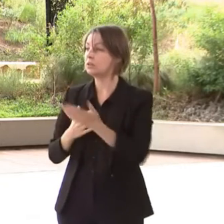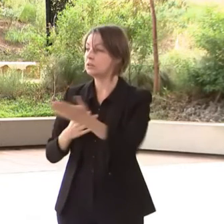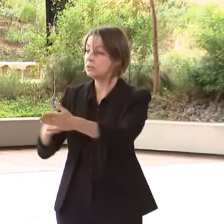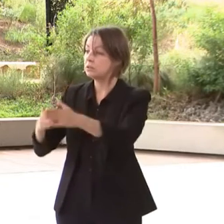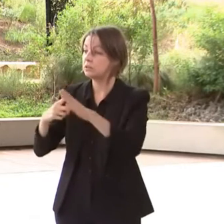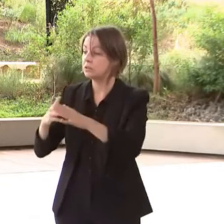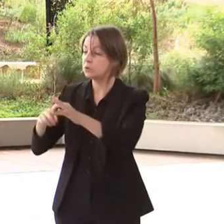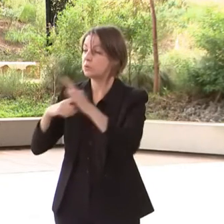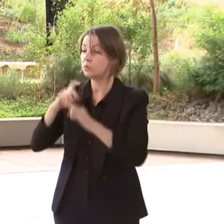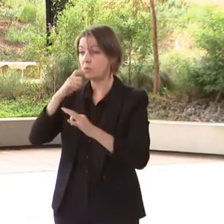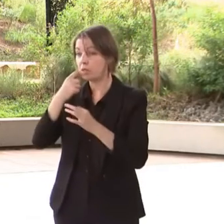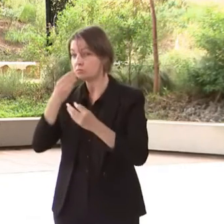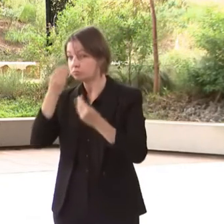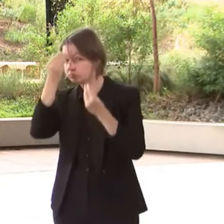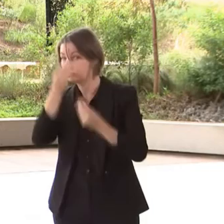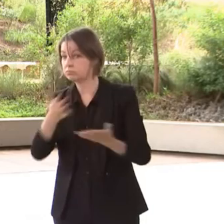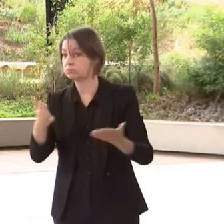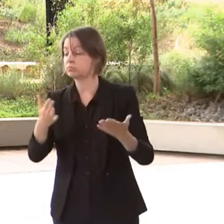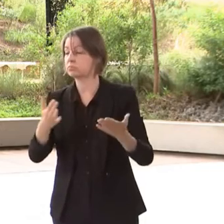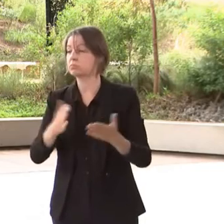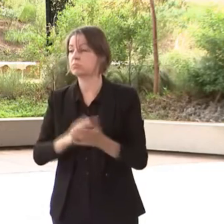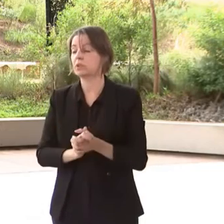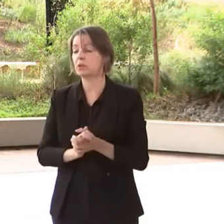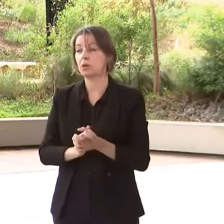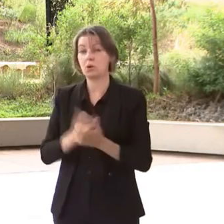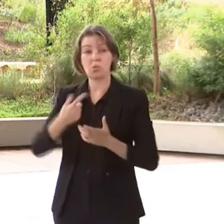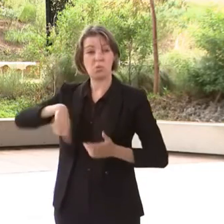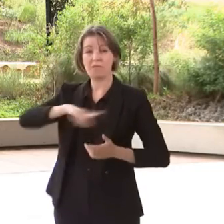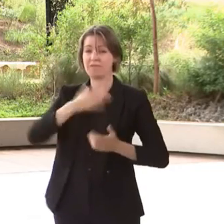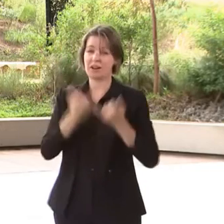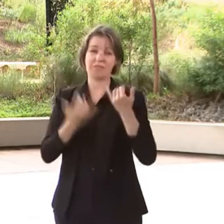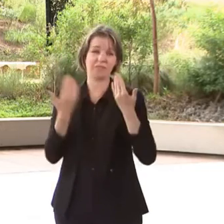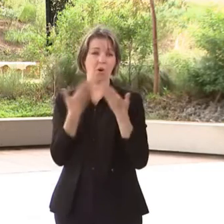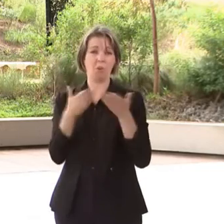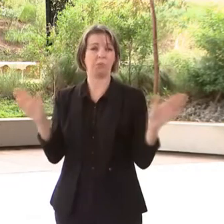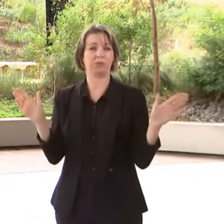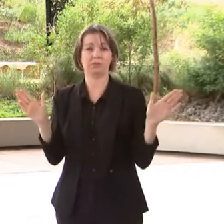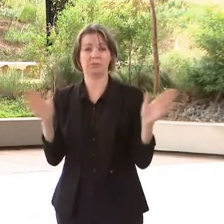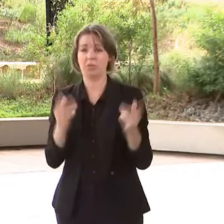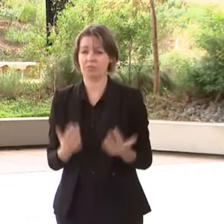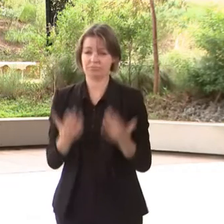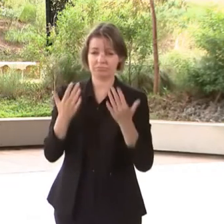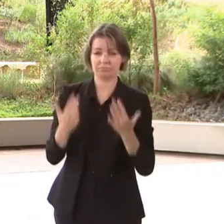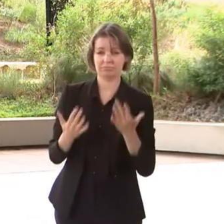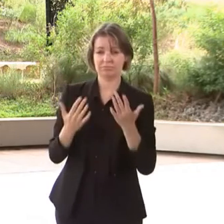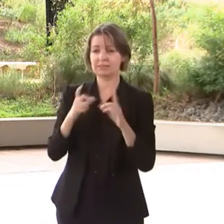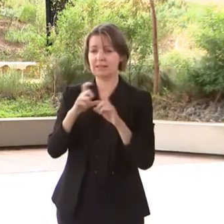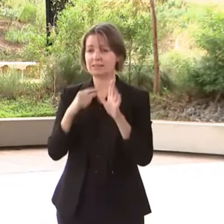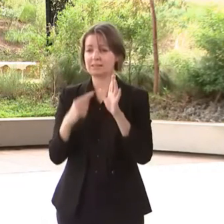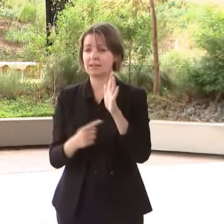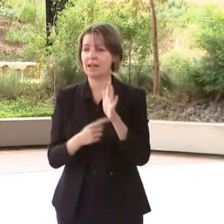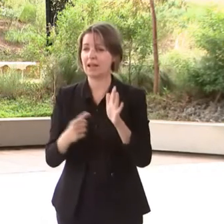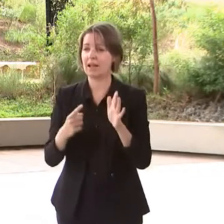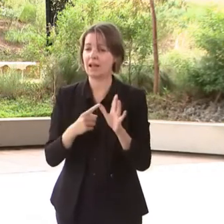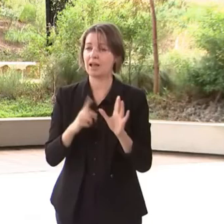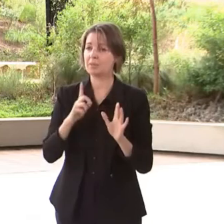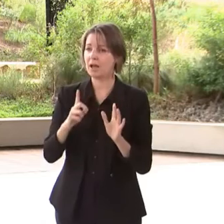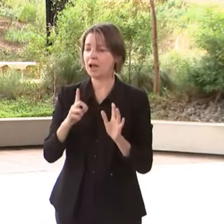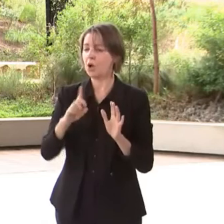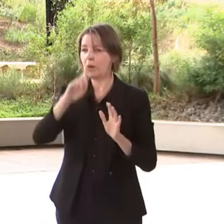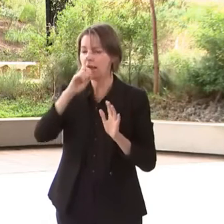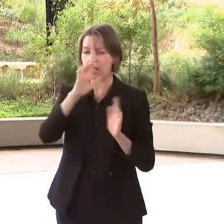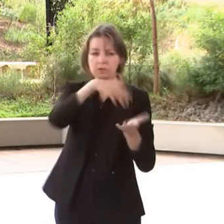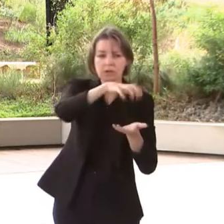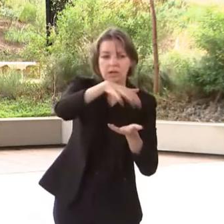with data, but can I just say we've got to prioritise our data collections to the things that are